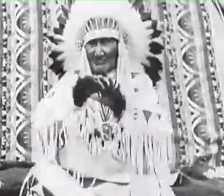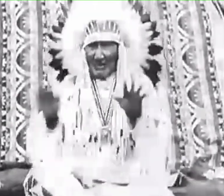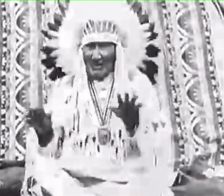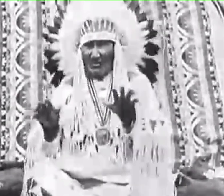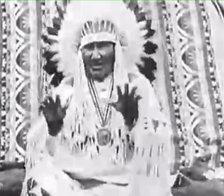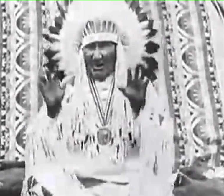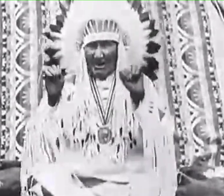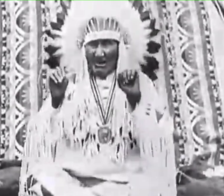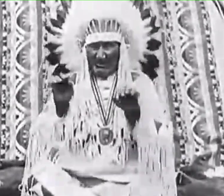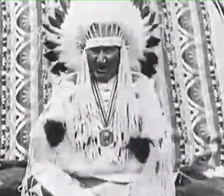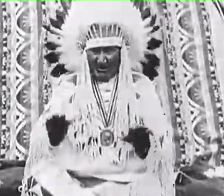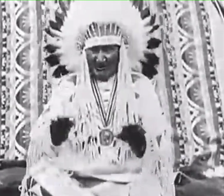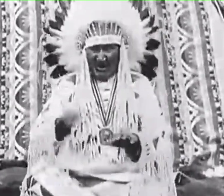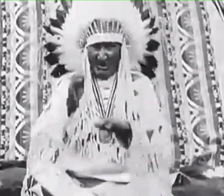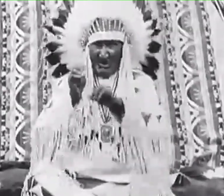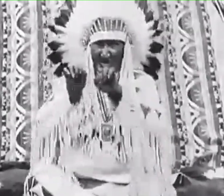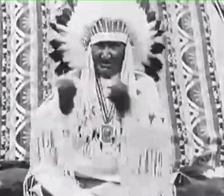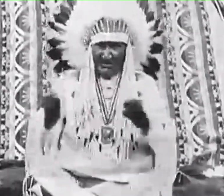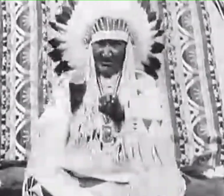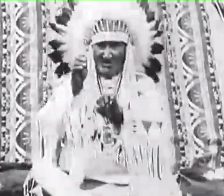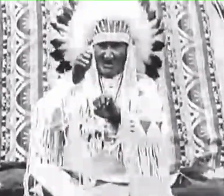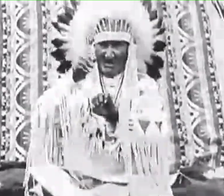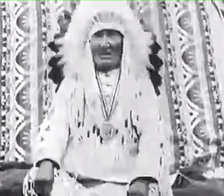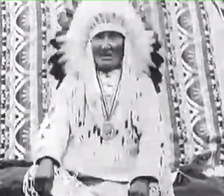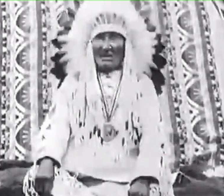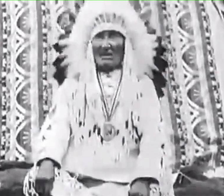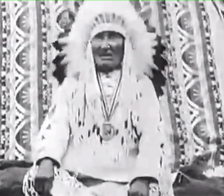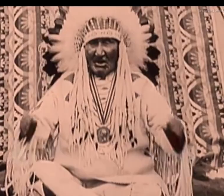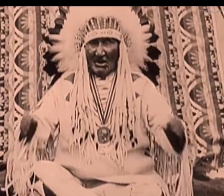He tells how the hunters surround the pound and kill the